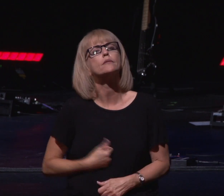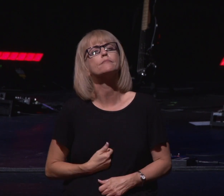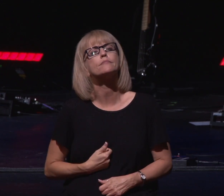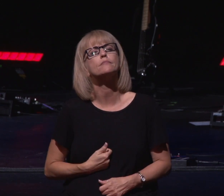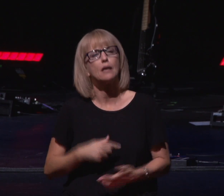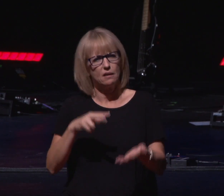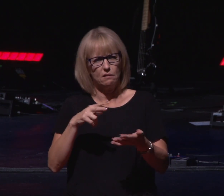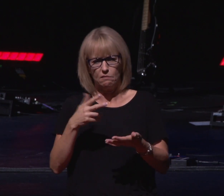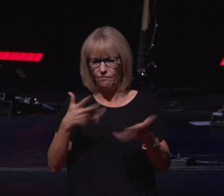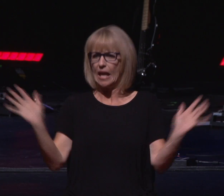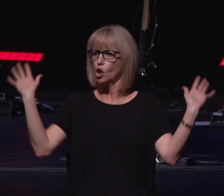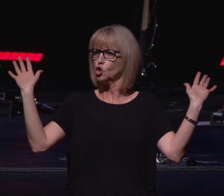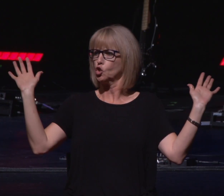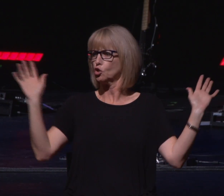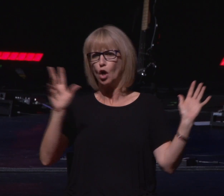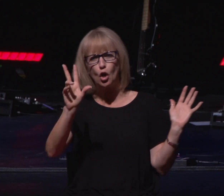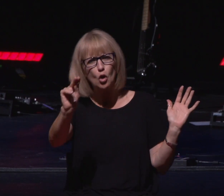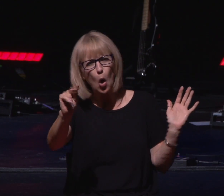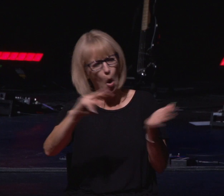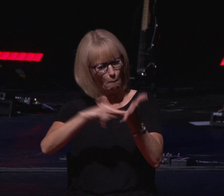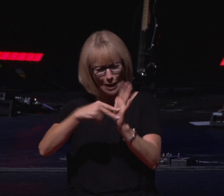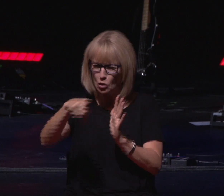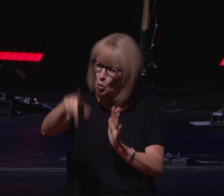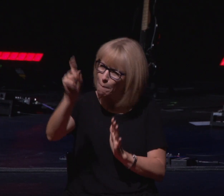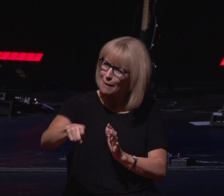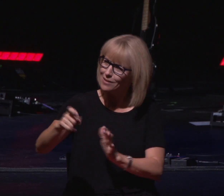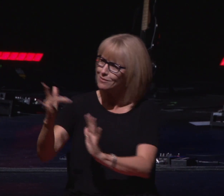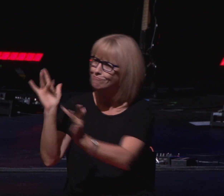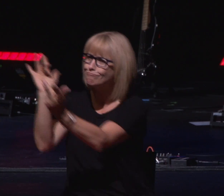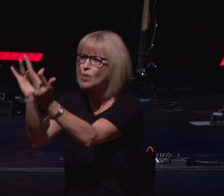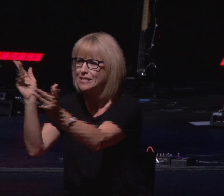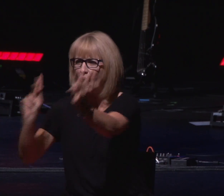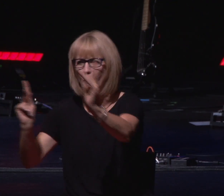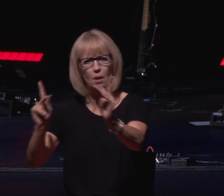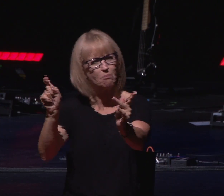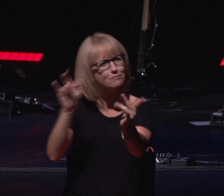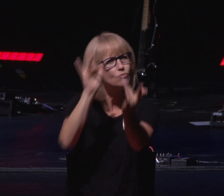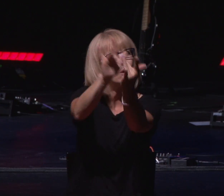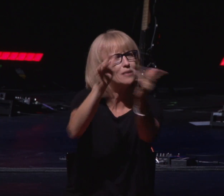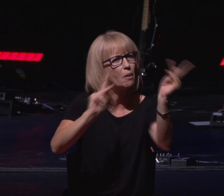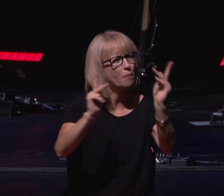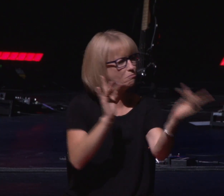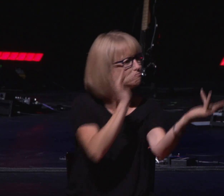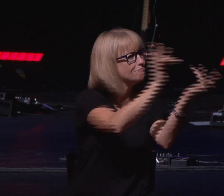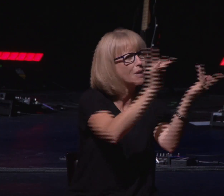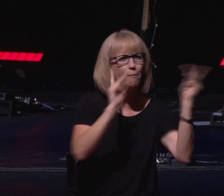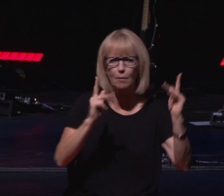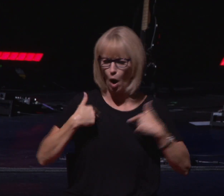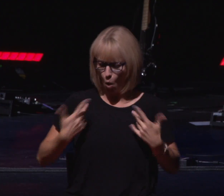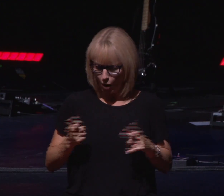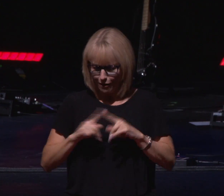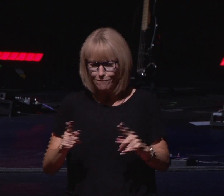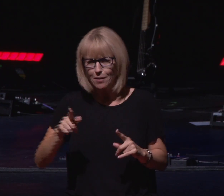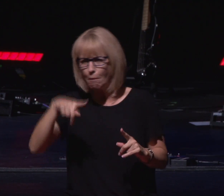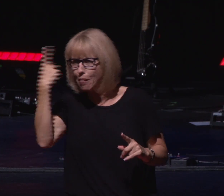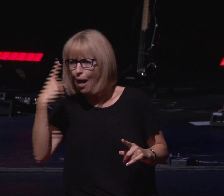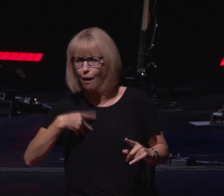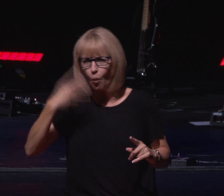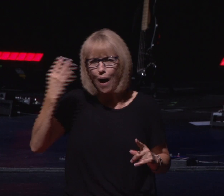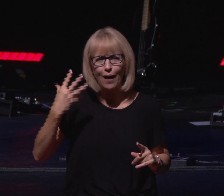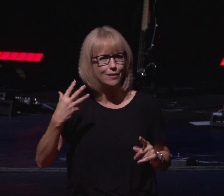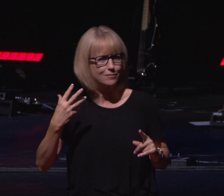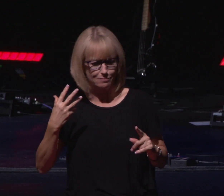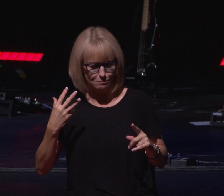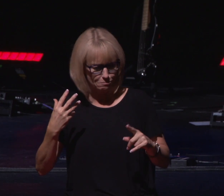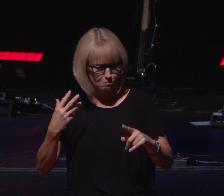will intentionally do my part, God, to reach out to people who are different. Within my own groups, across others, black, white, brown, I'm going to do everything